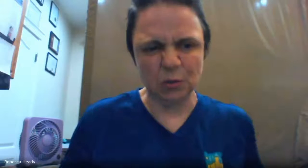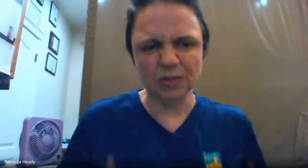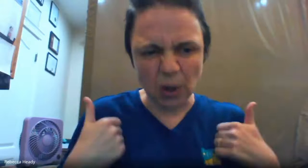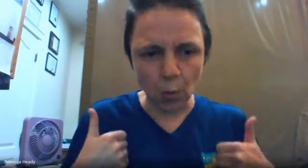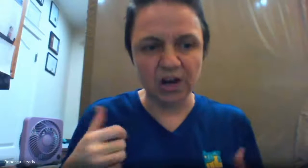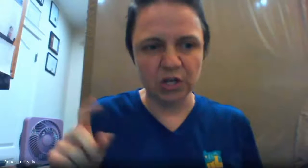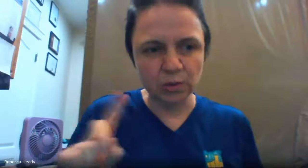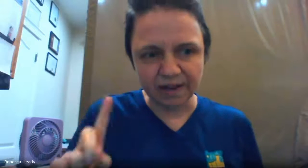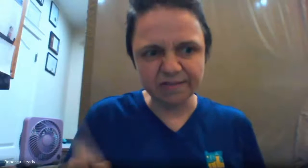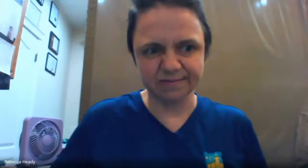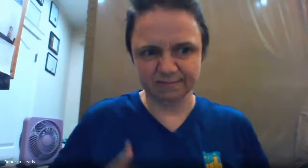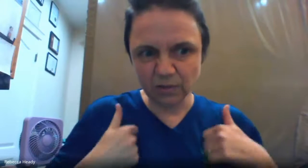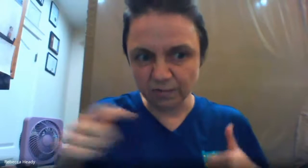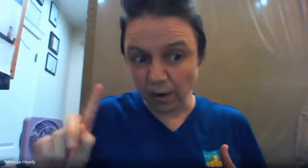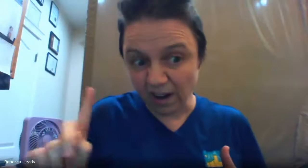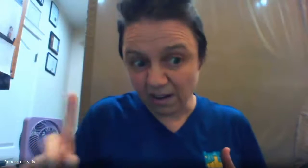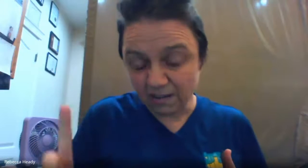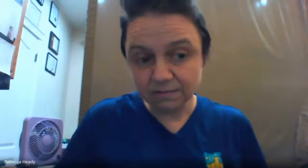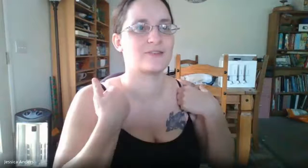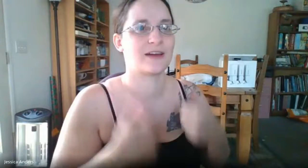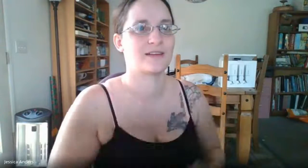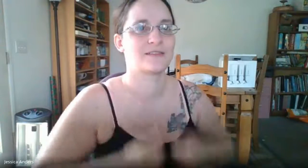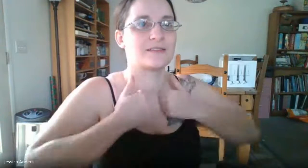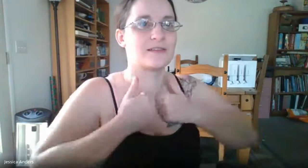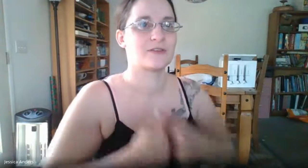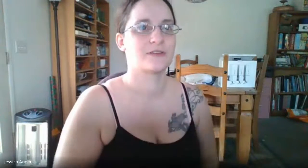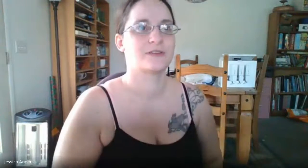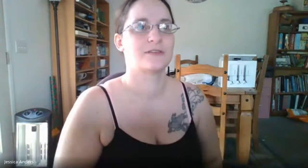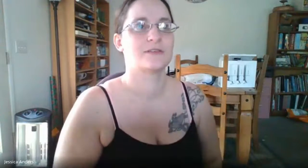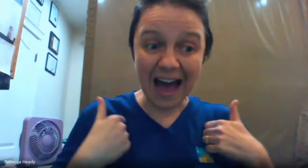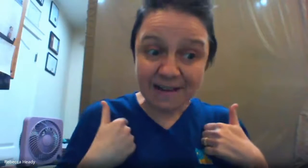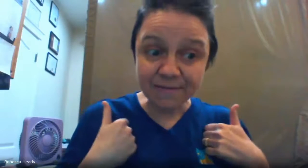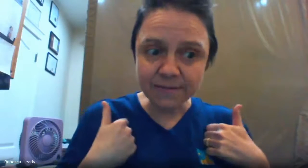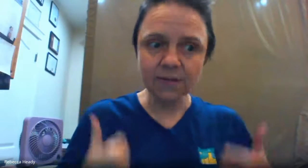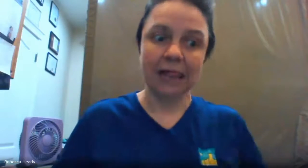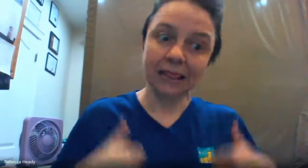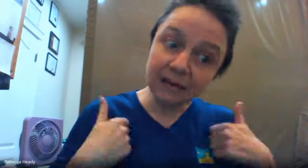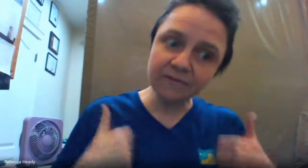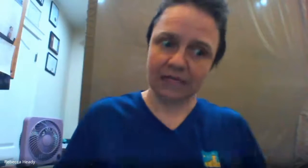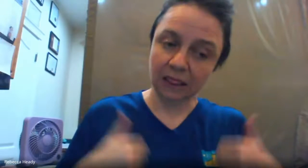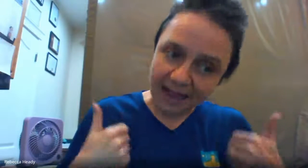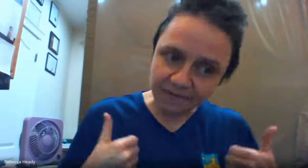do you live? You live where? Oh yeah. Okay. Okay. Alive, live, life.